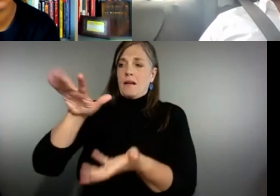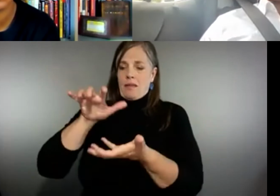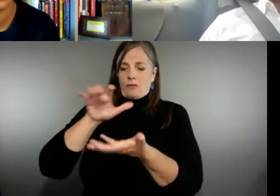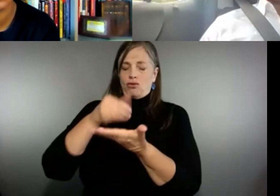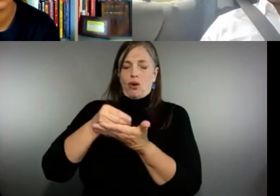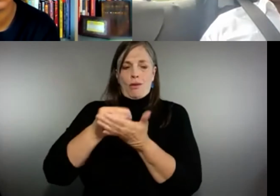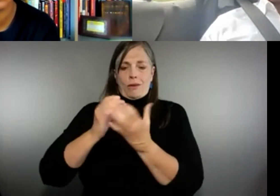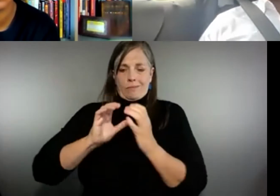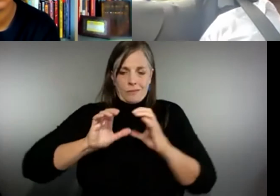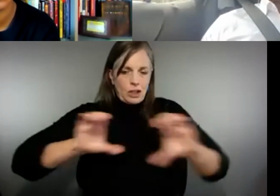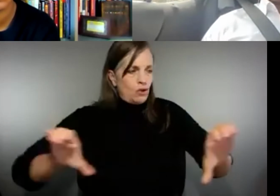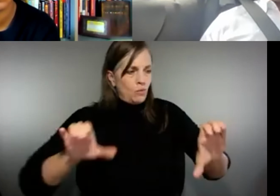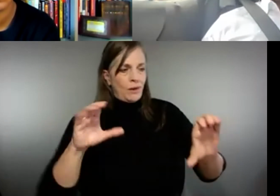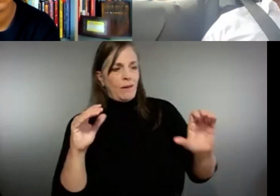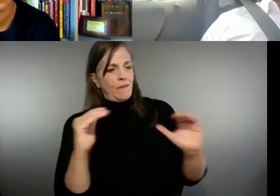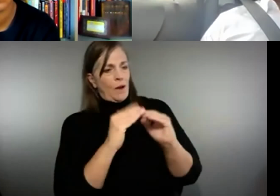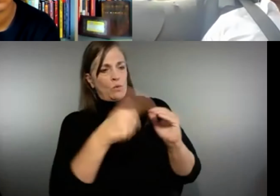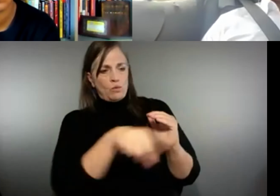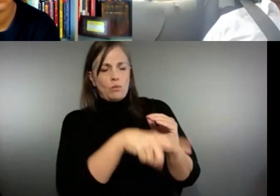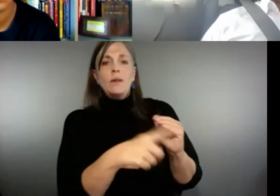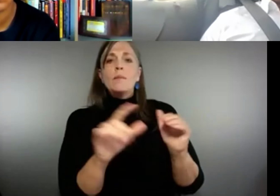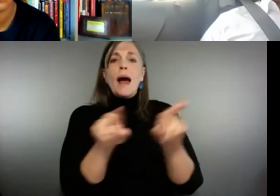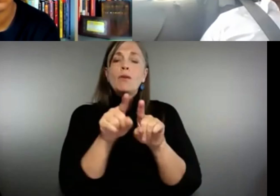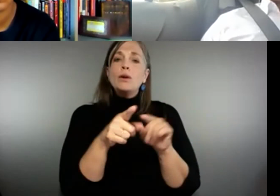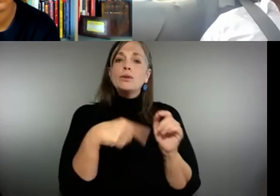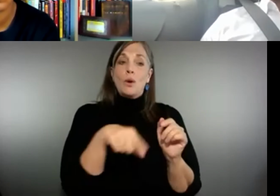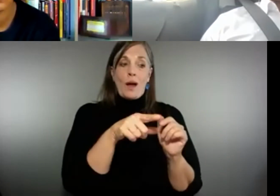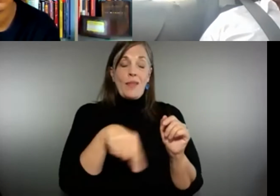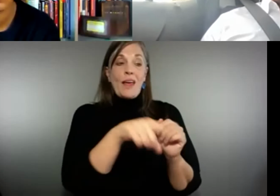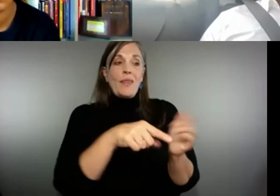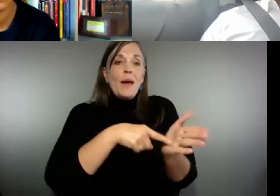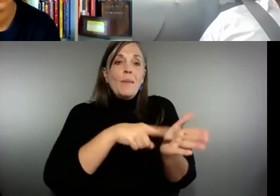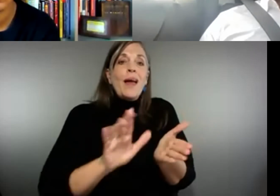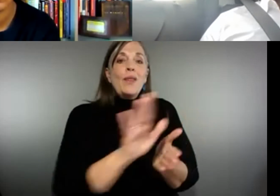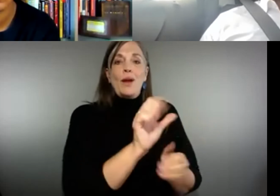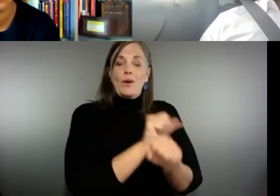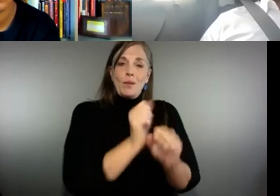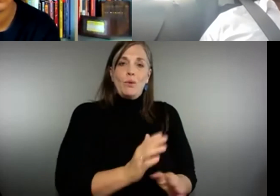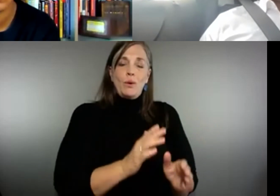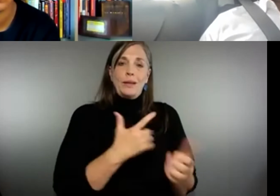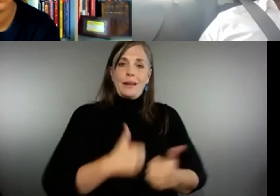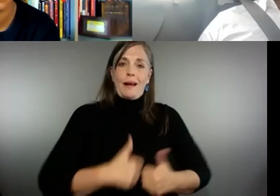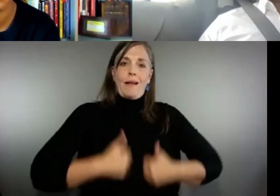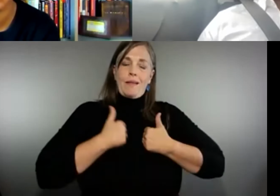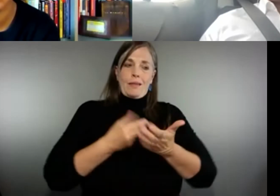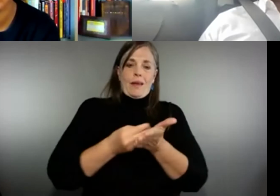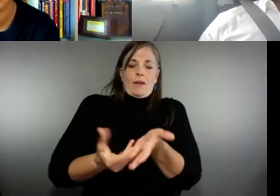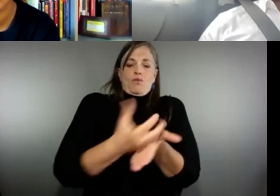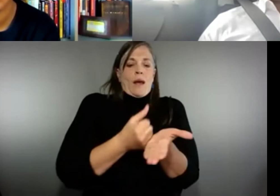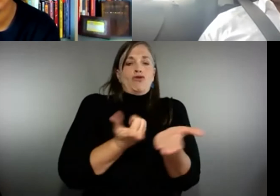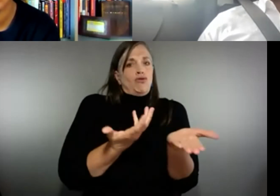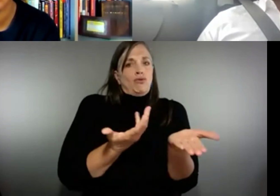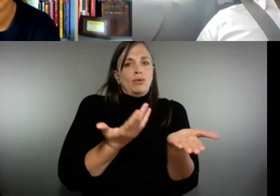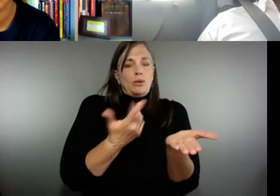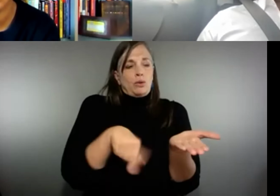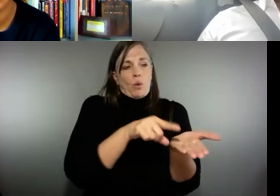to make sure that they are also paying their employees a living wage so we can move those employees into middle